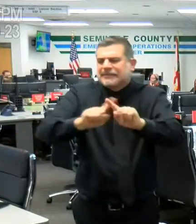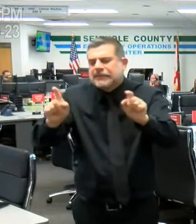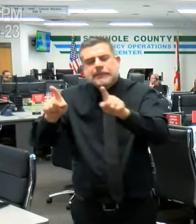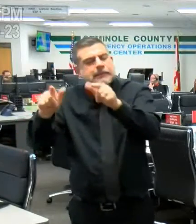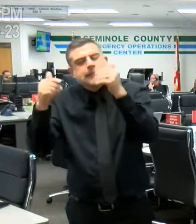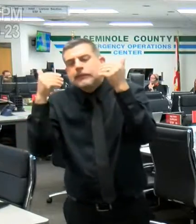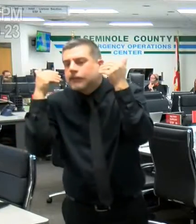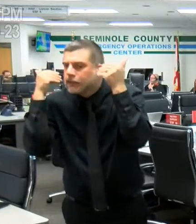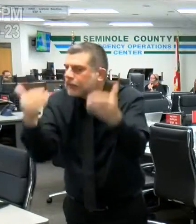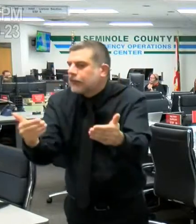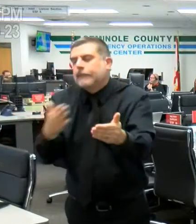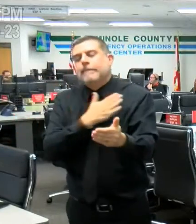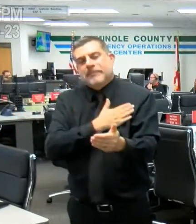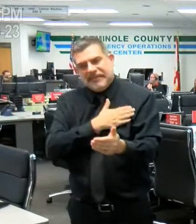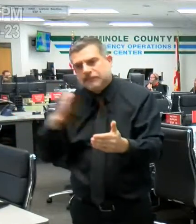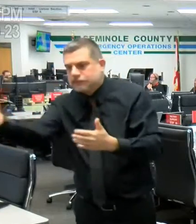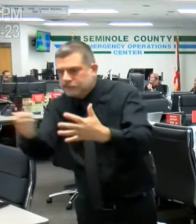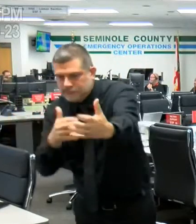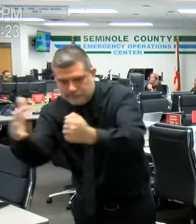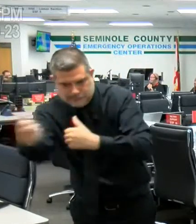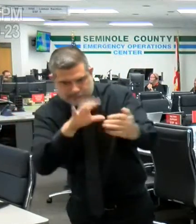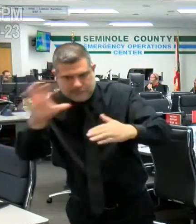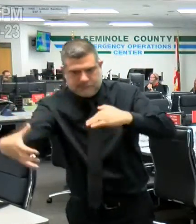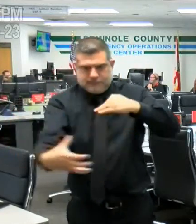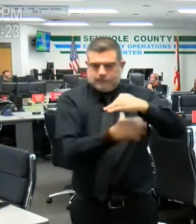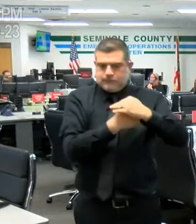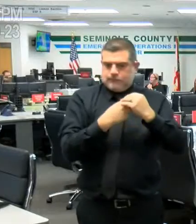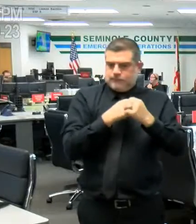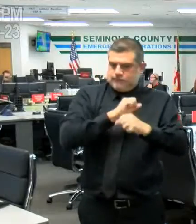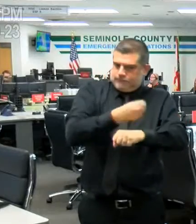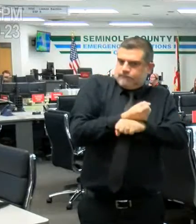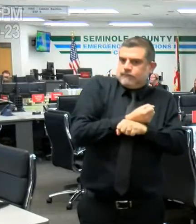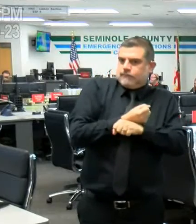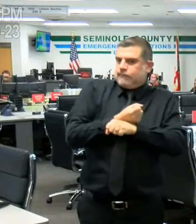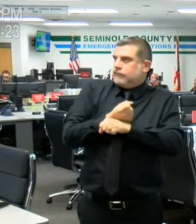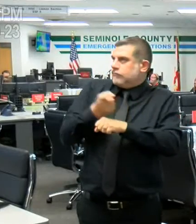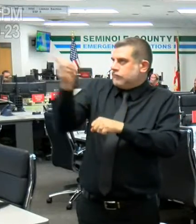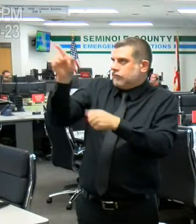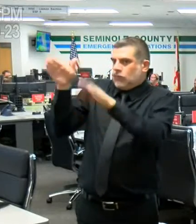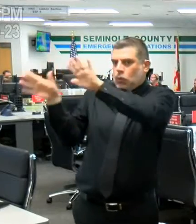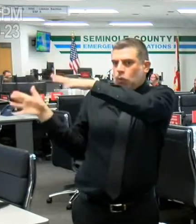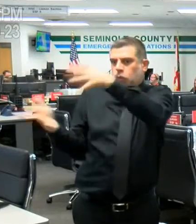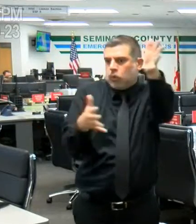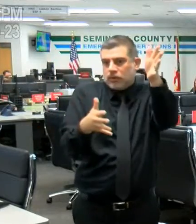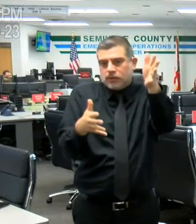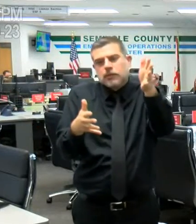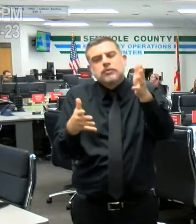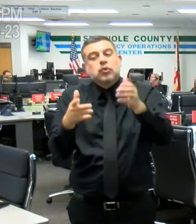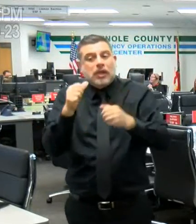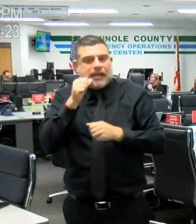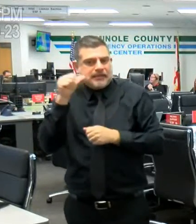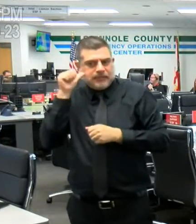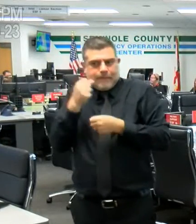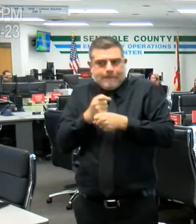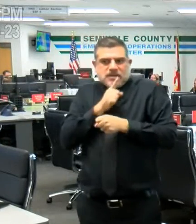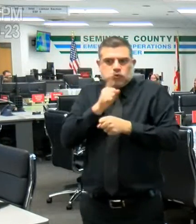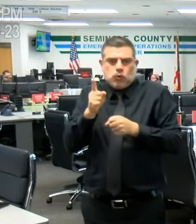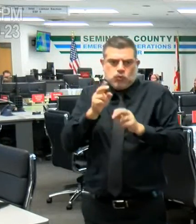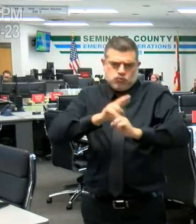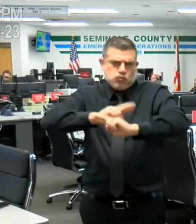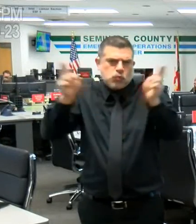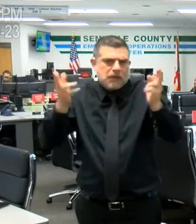season because that's my job. But we did get a few extra items yesterday just to make sure we topped off everything.